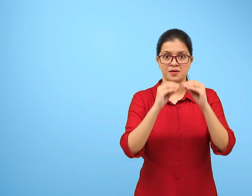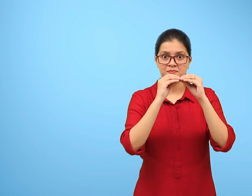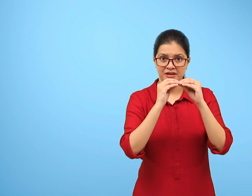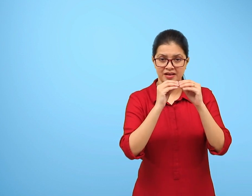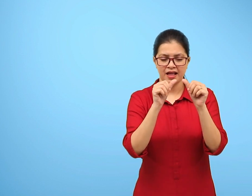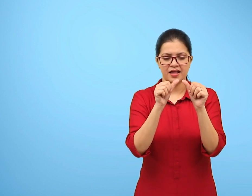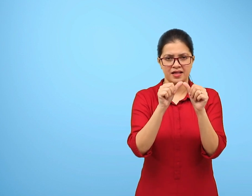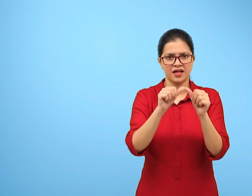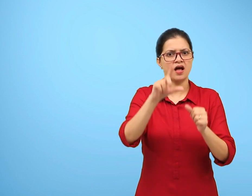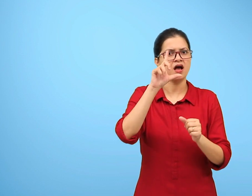ball and socket joint,